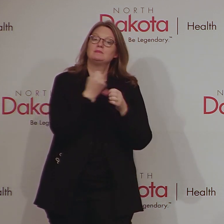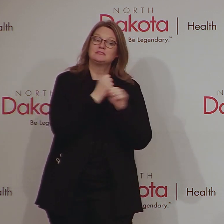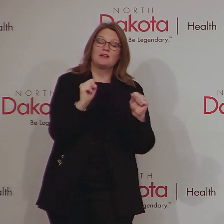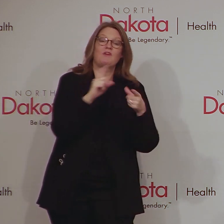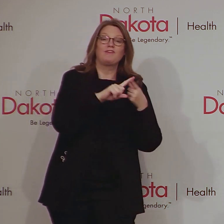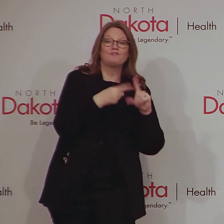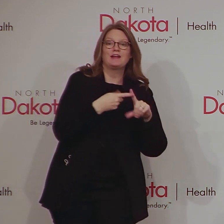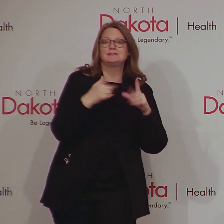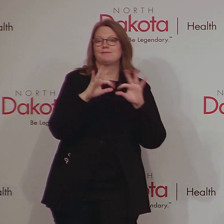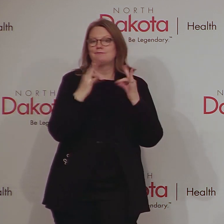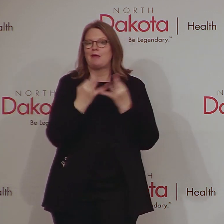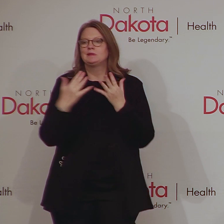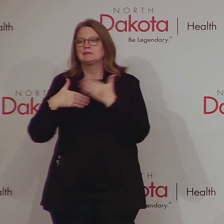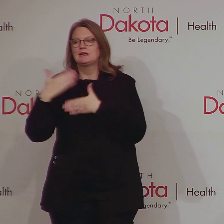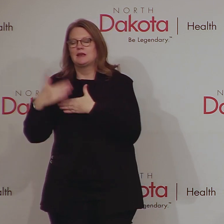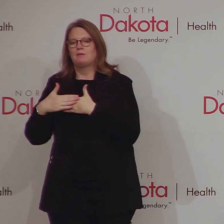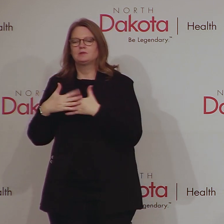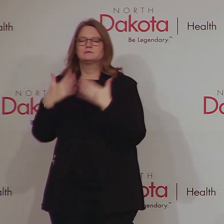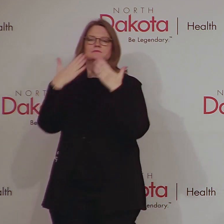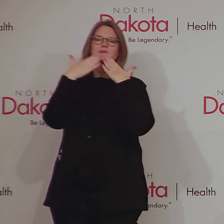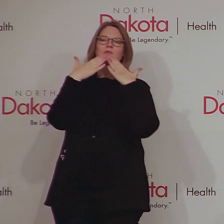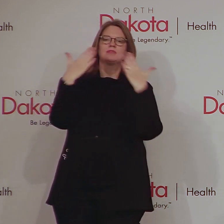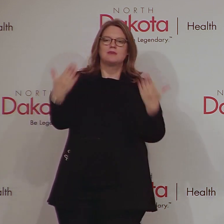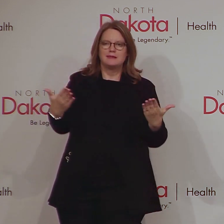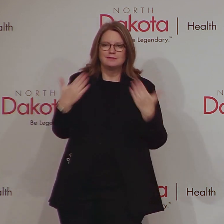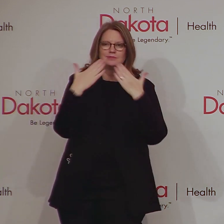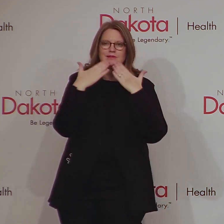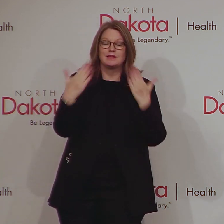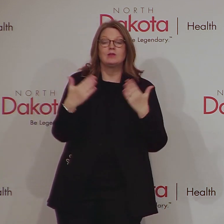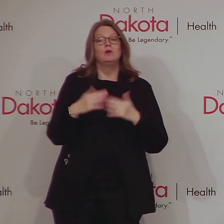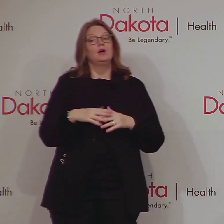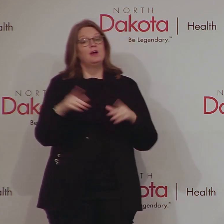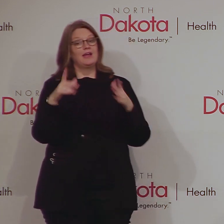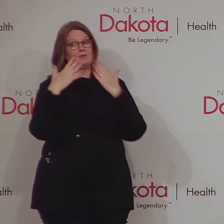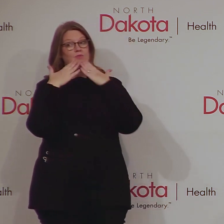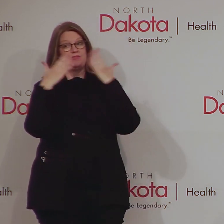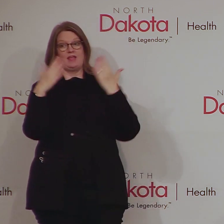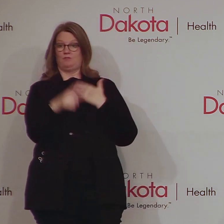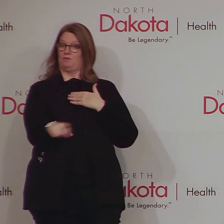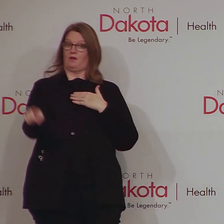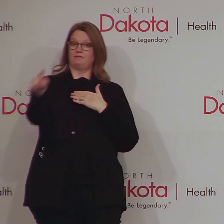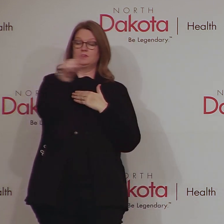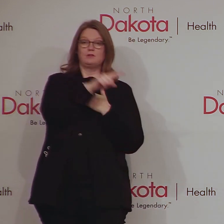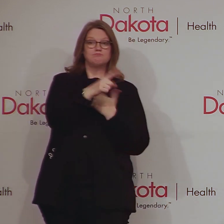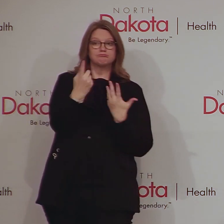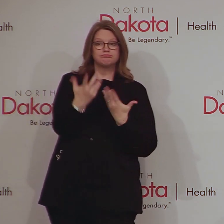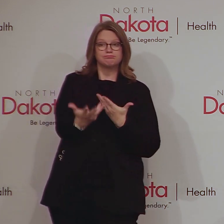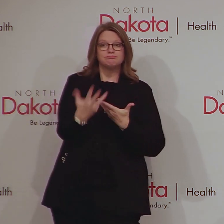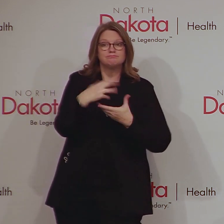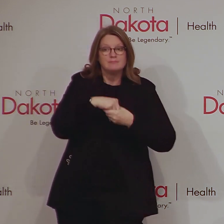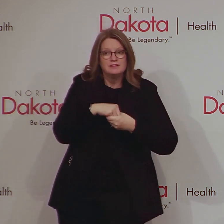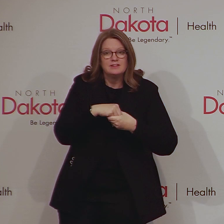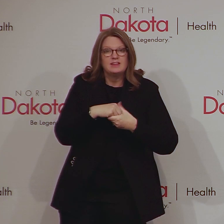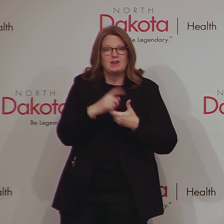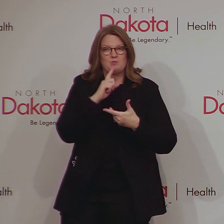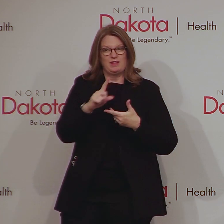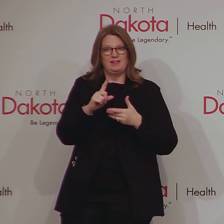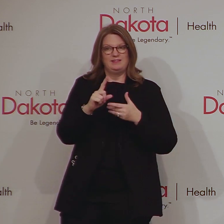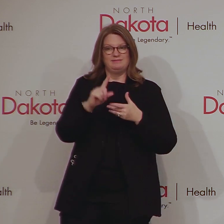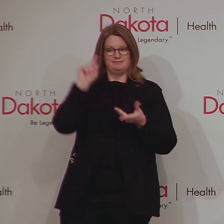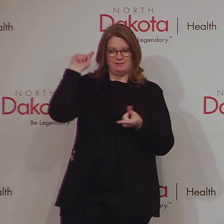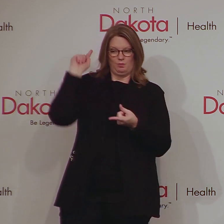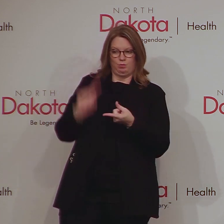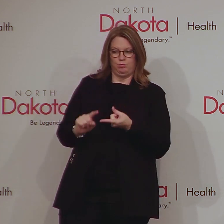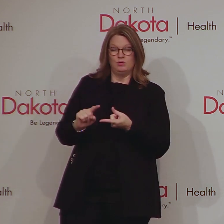neighbors, and our families. So we're grateful for all of them. But we're grateful for all of you and your part in helping to drive these numbers down, because it's taken